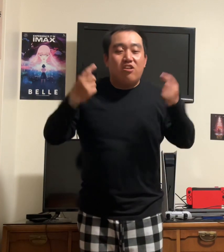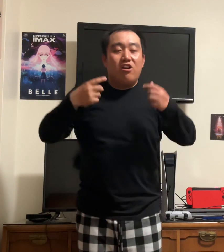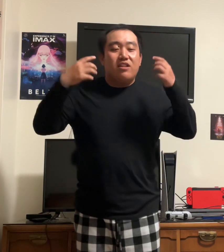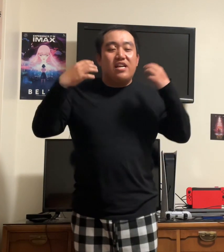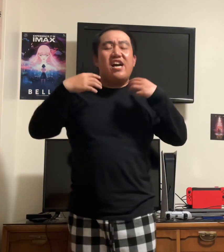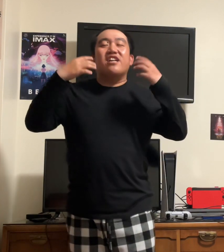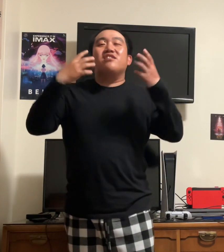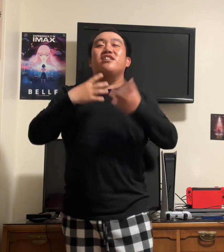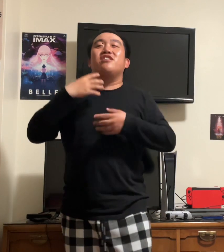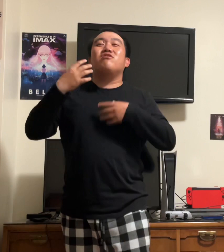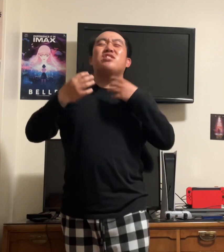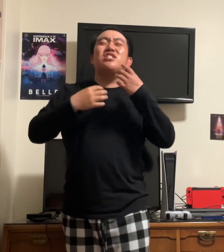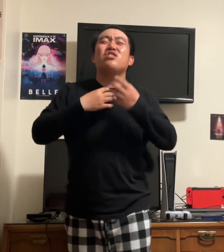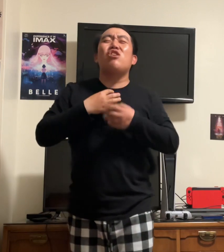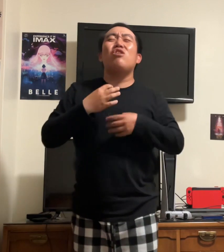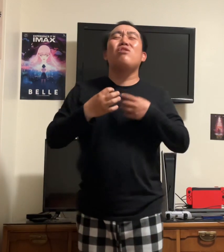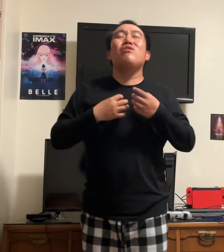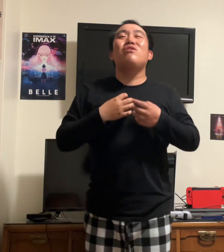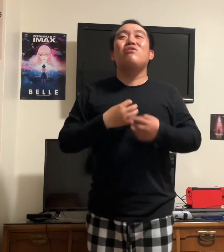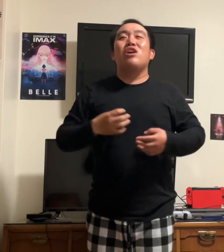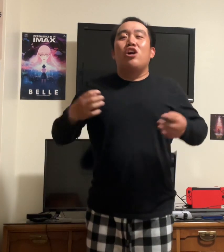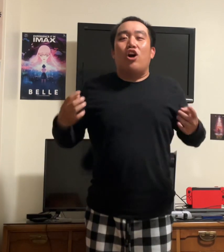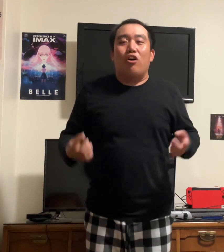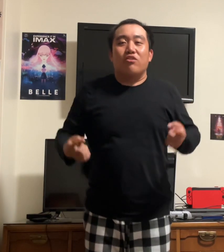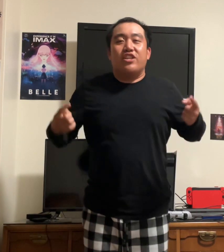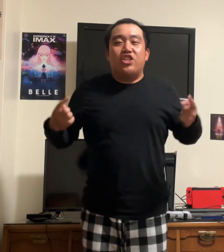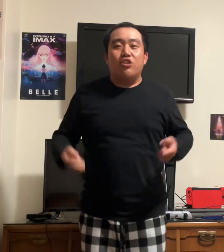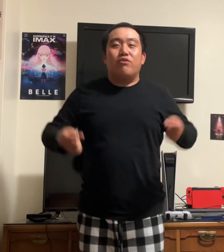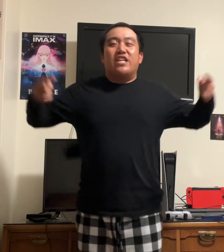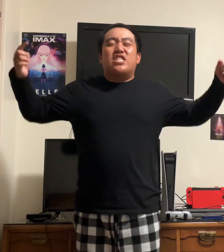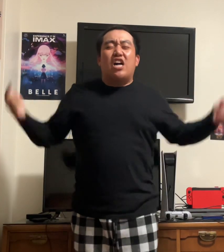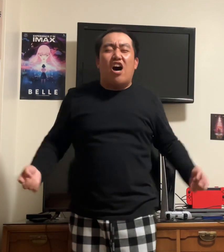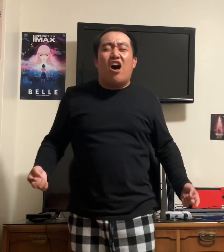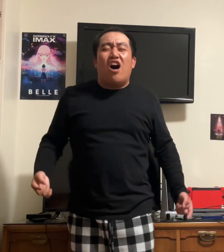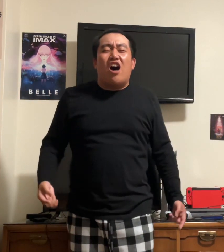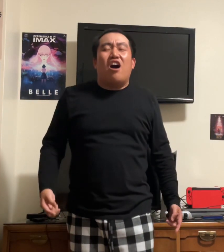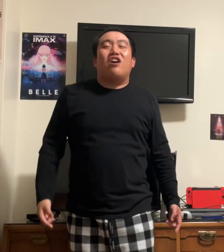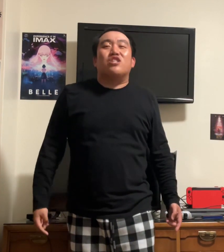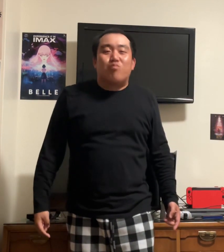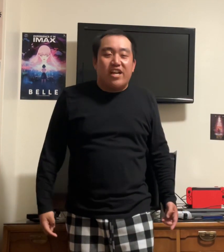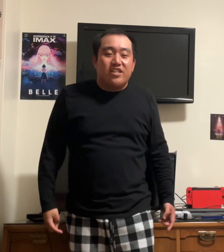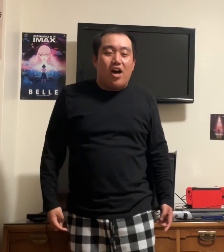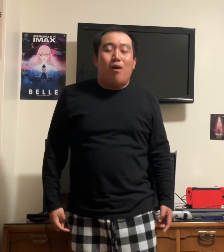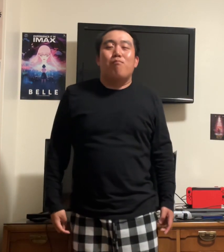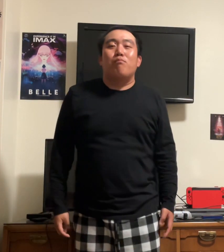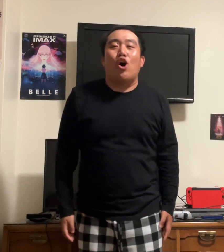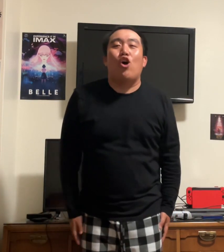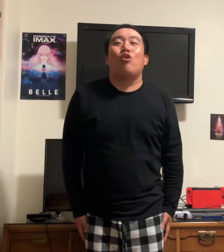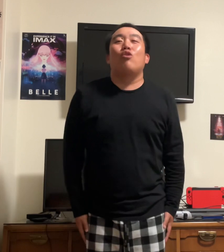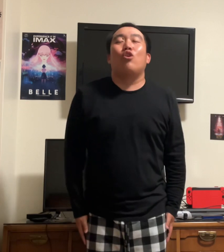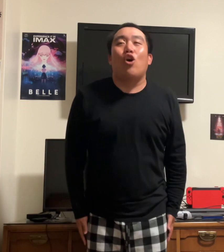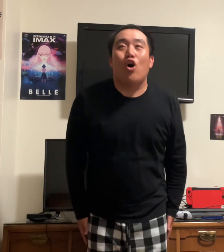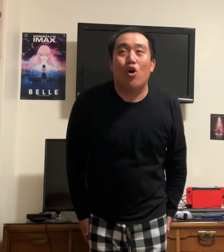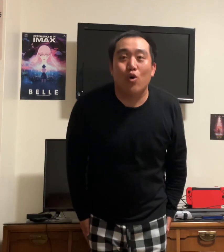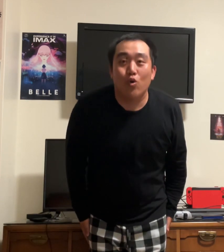all that glitters is gold. Only shooting stars break the mold.